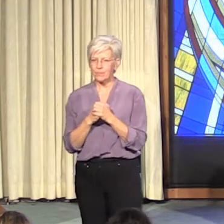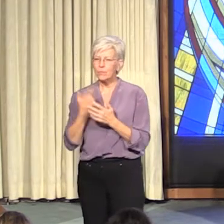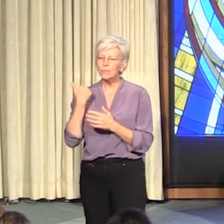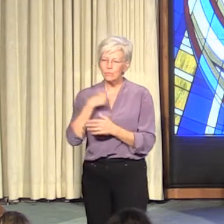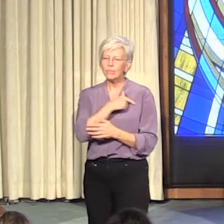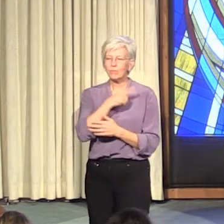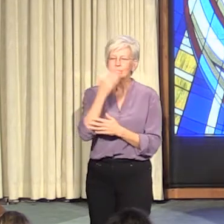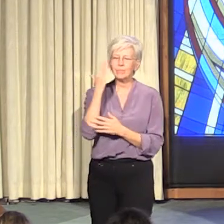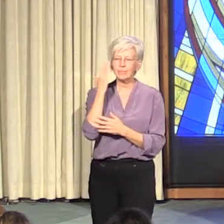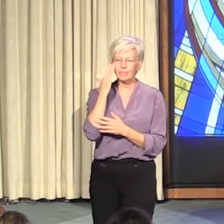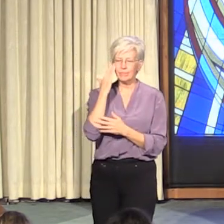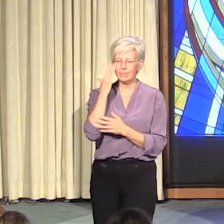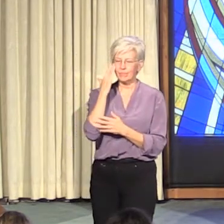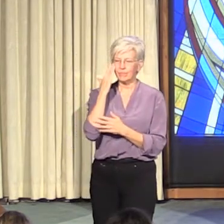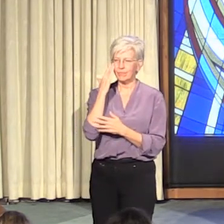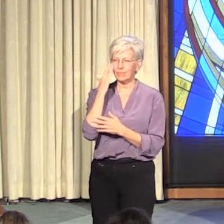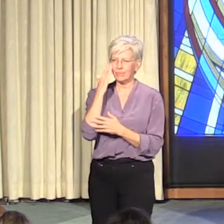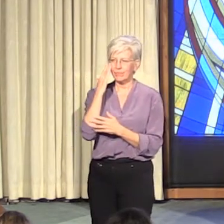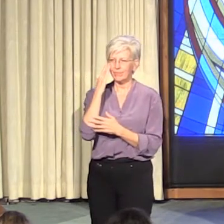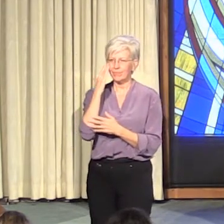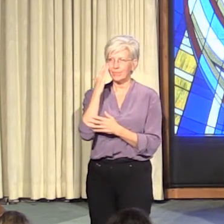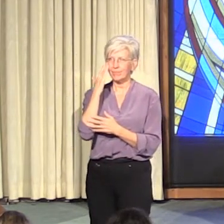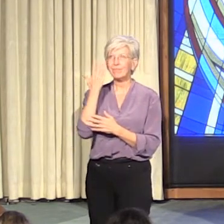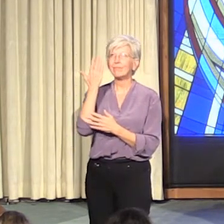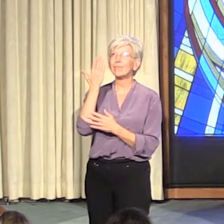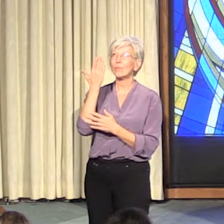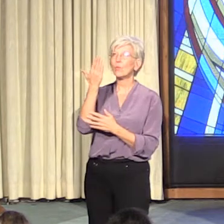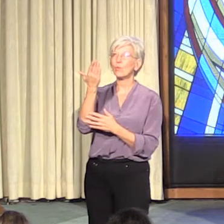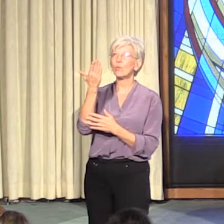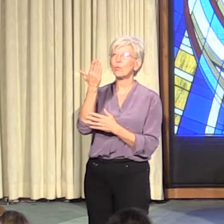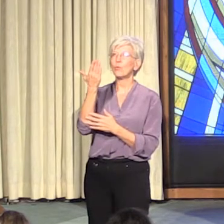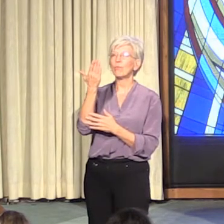we know that you are there.